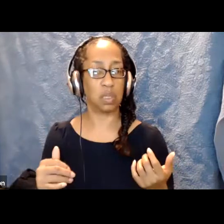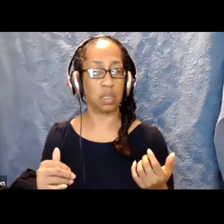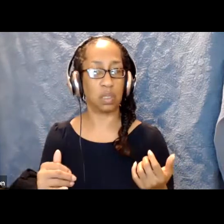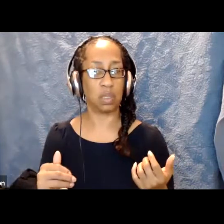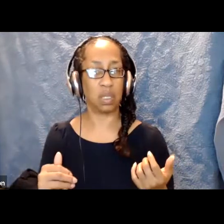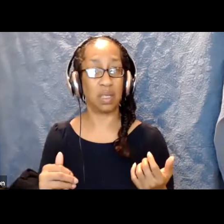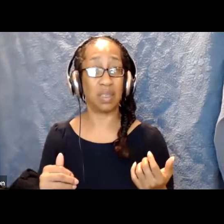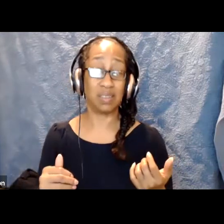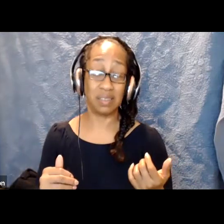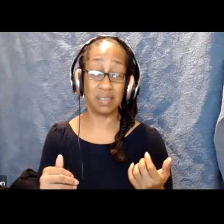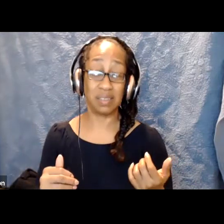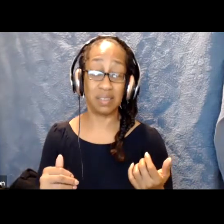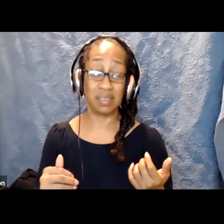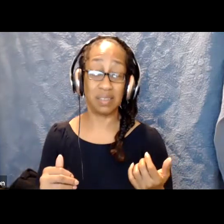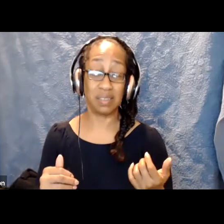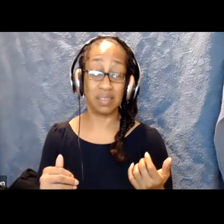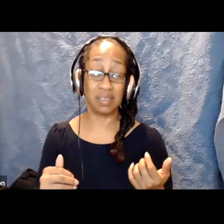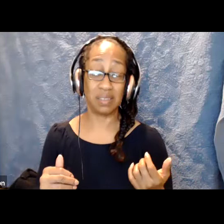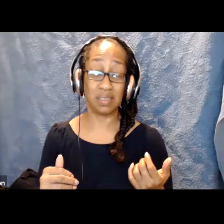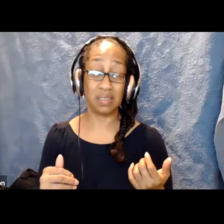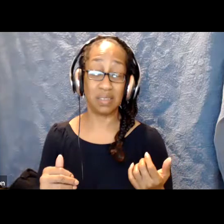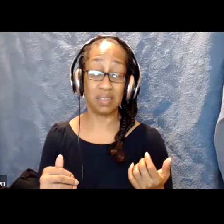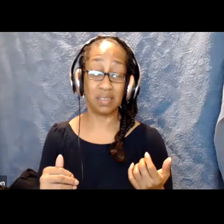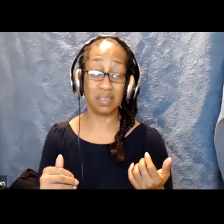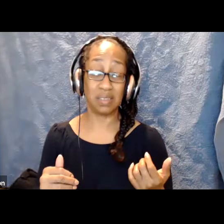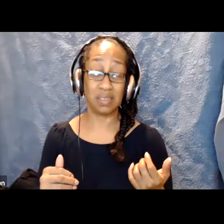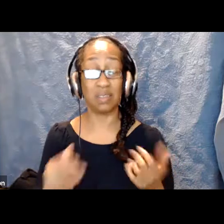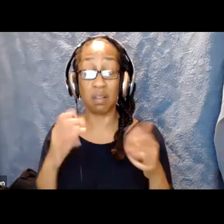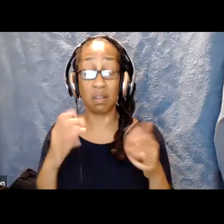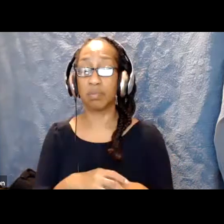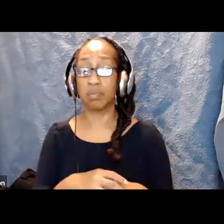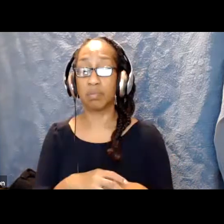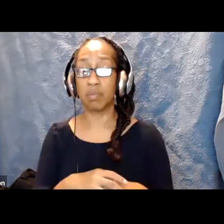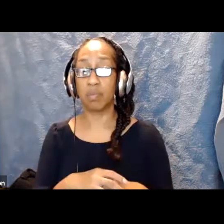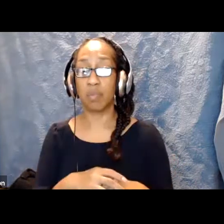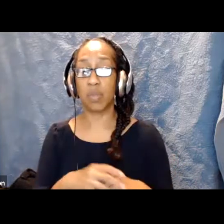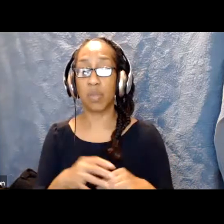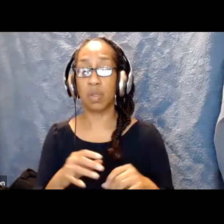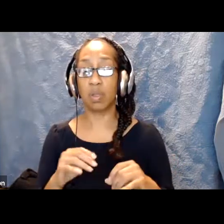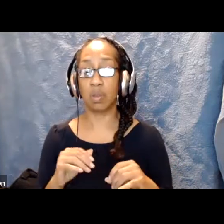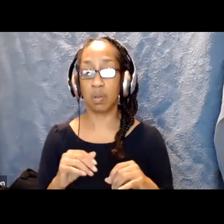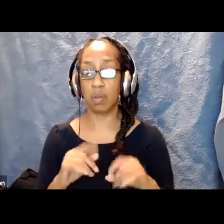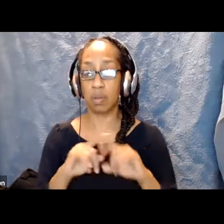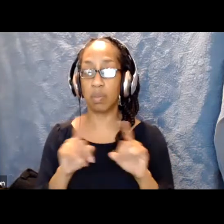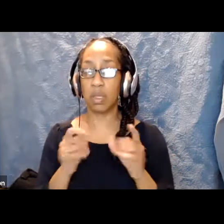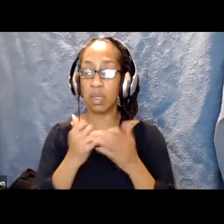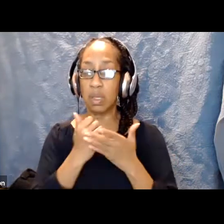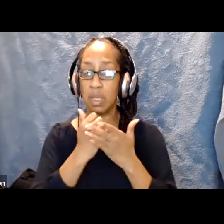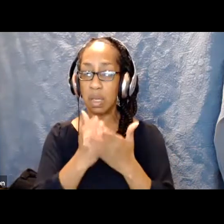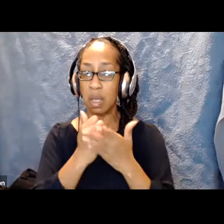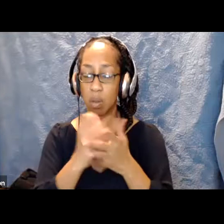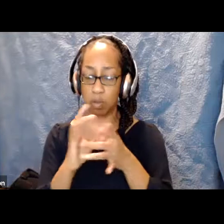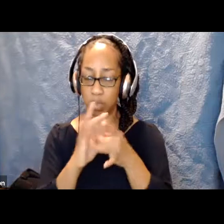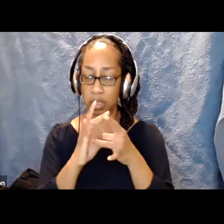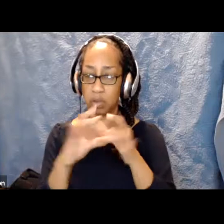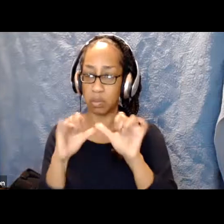labor intensive initially, really can serve a purpose moving forward for the sustainability of the